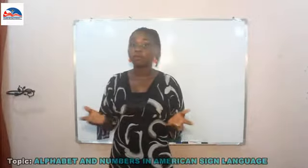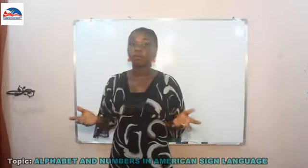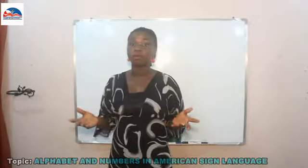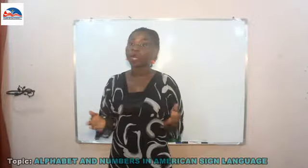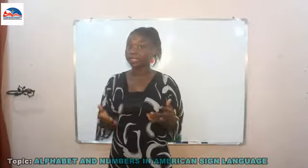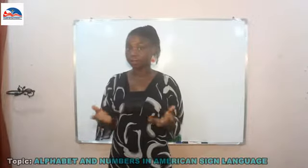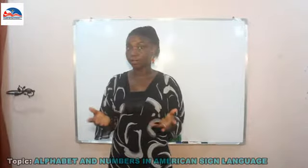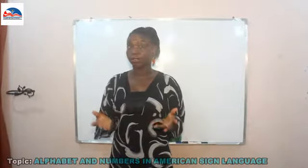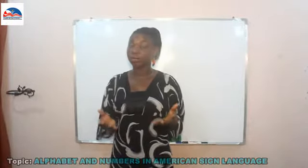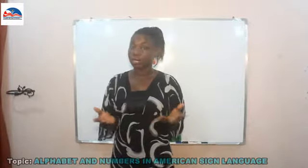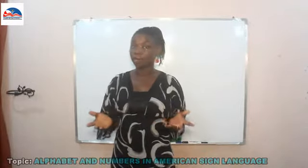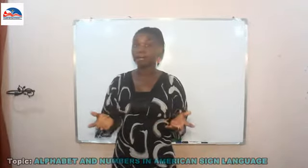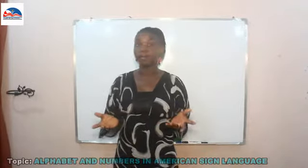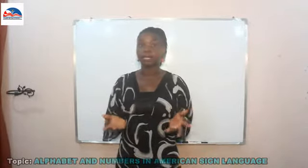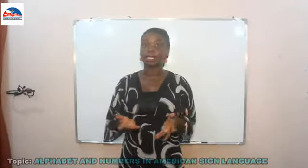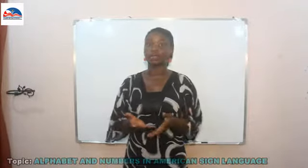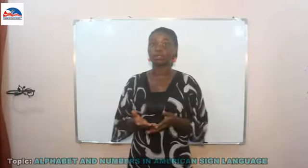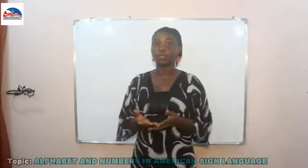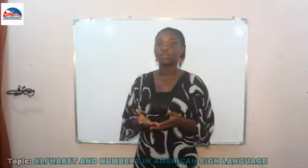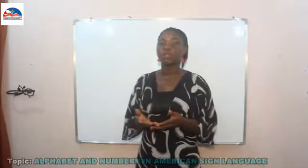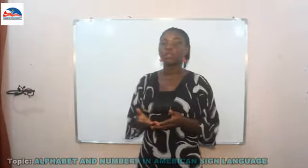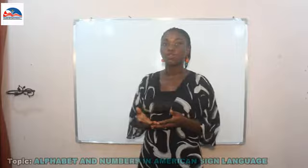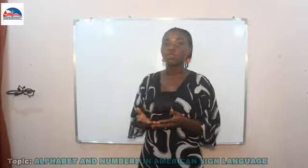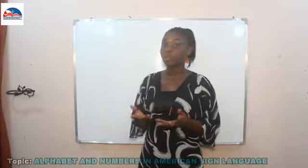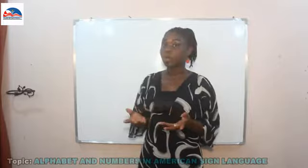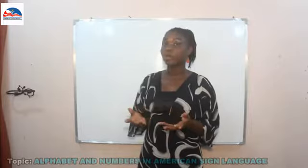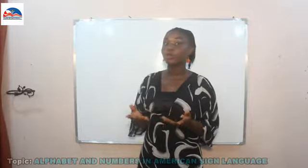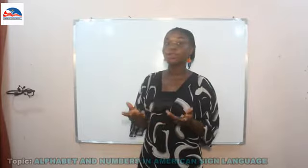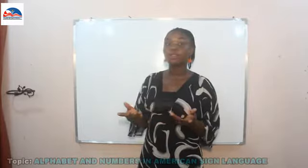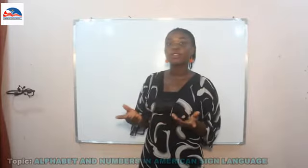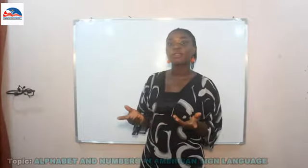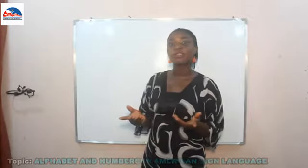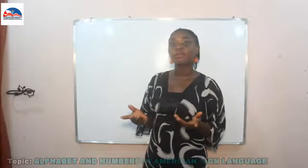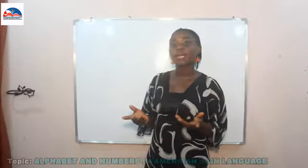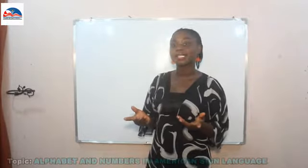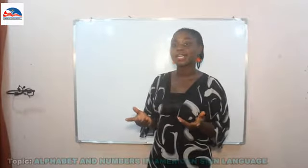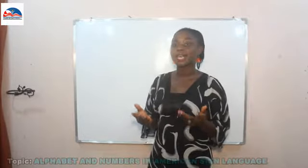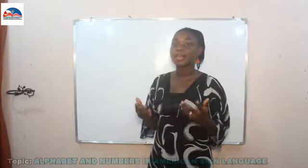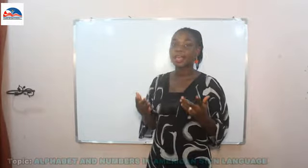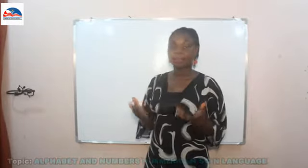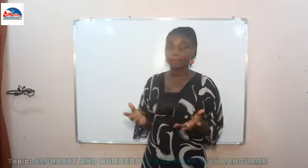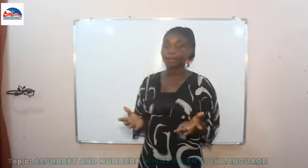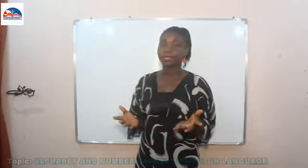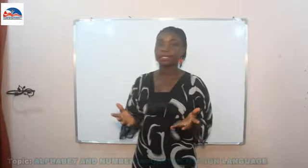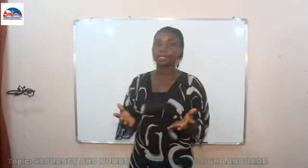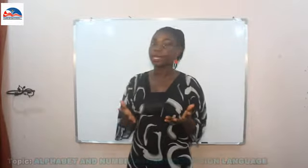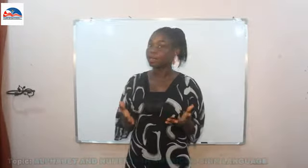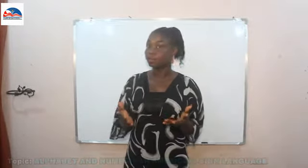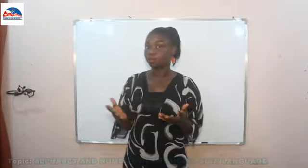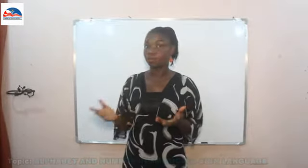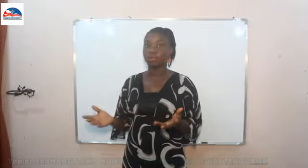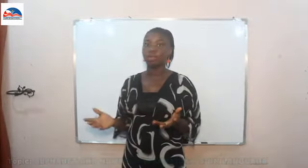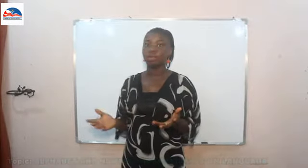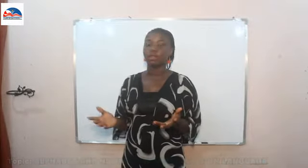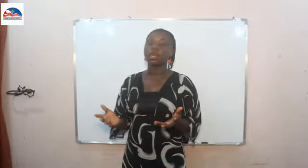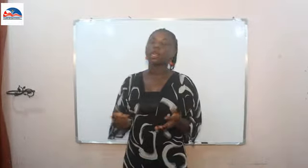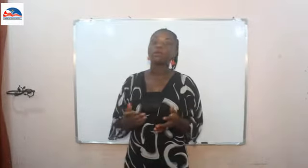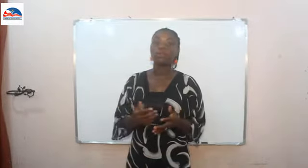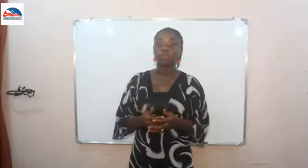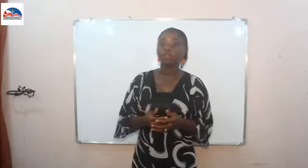everybody who are interested to learn about the sign language. So today we're going to discuss about alphabet A to Z, and we'll discuss